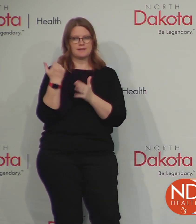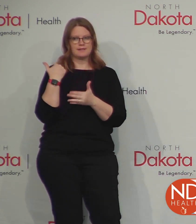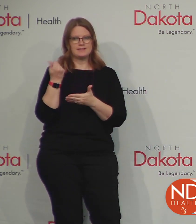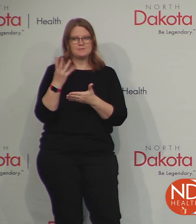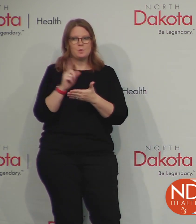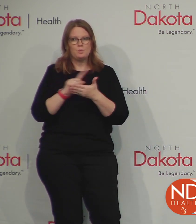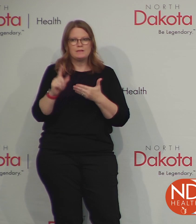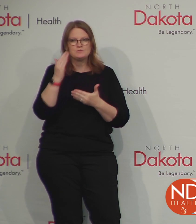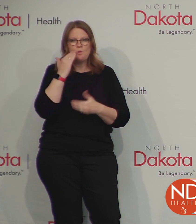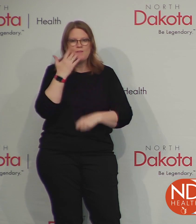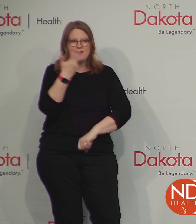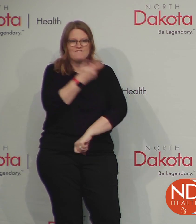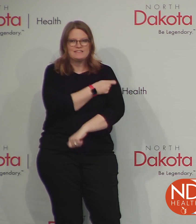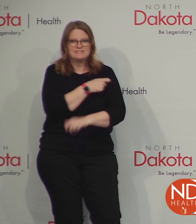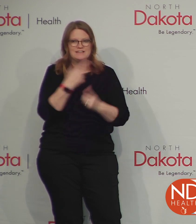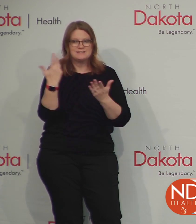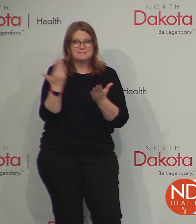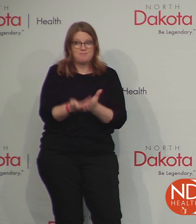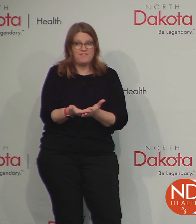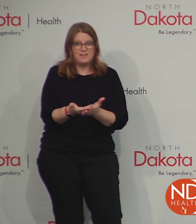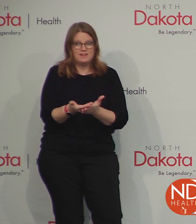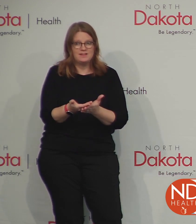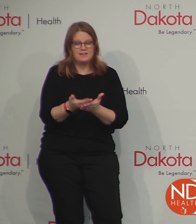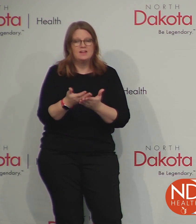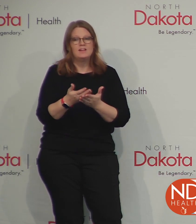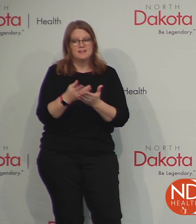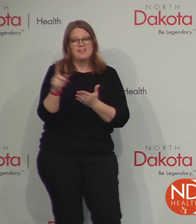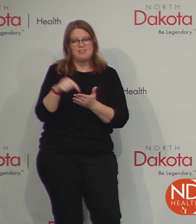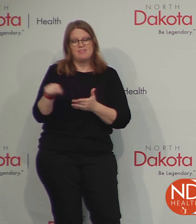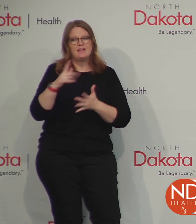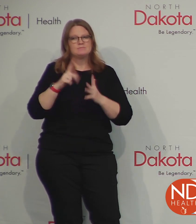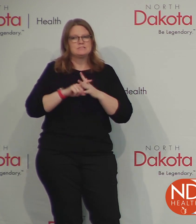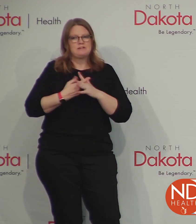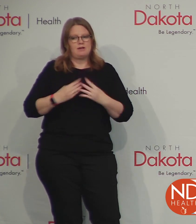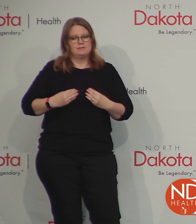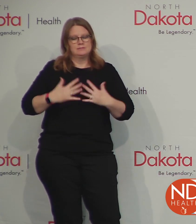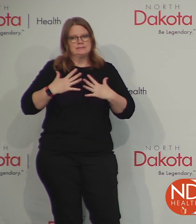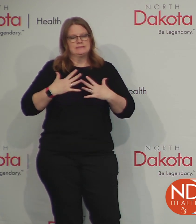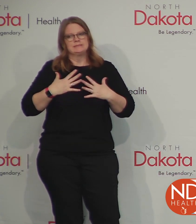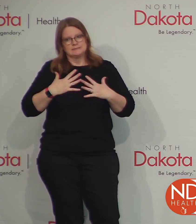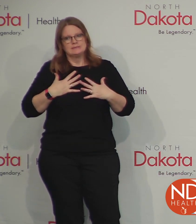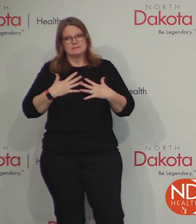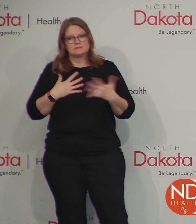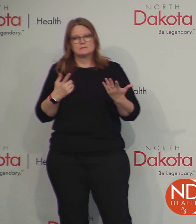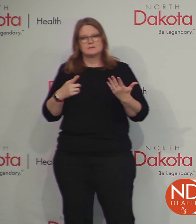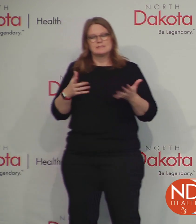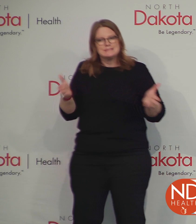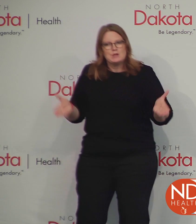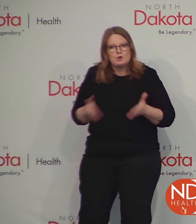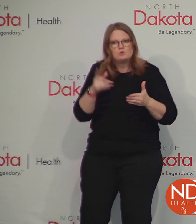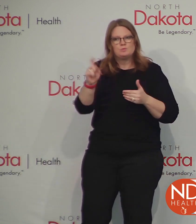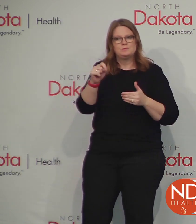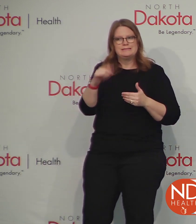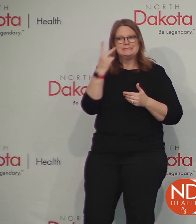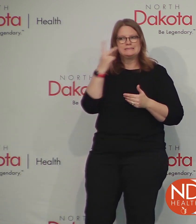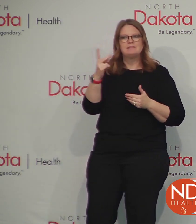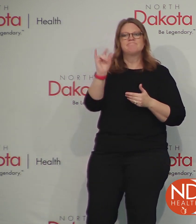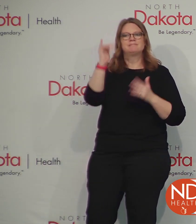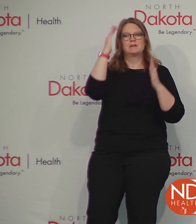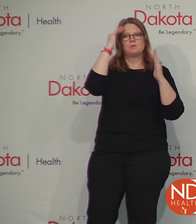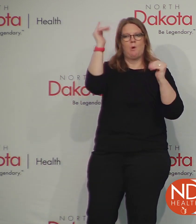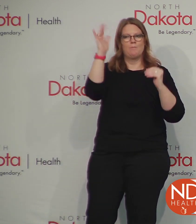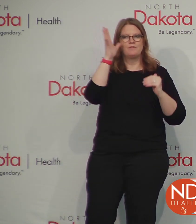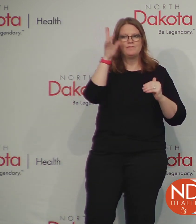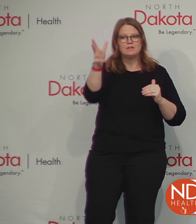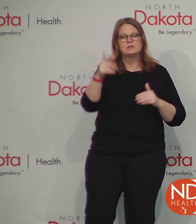weeks, knowing that this vaccine is coming. This is the encouragement that we need to know that there is a light coming at the end of the tunnel. The biggest concern that I